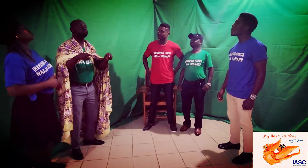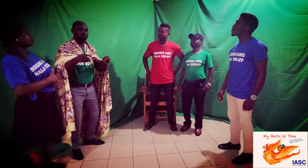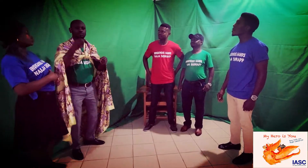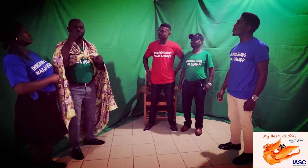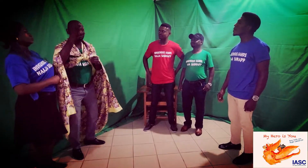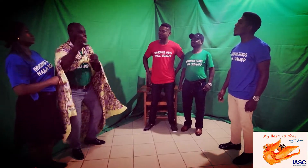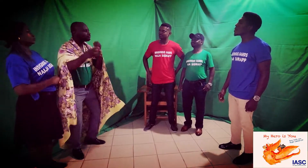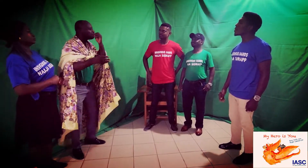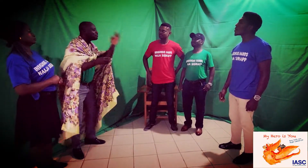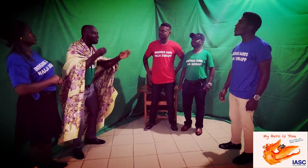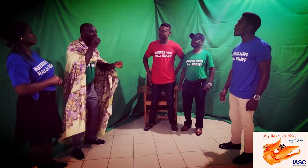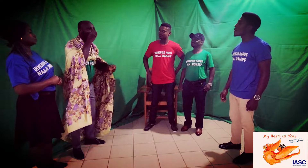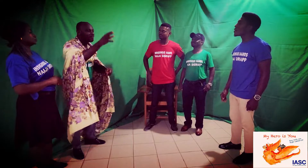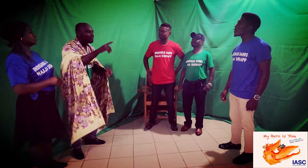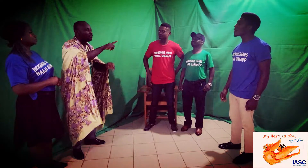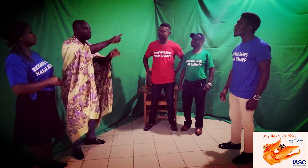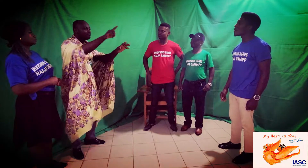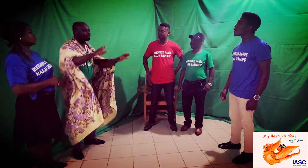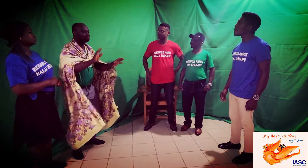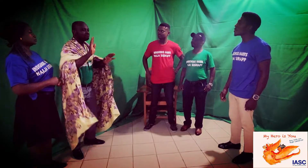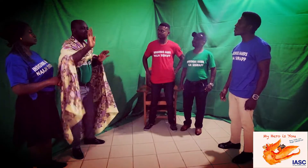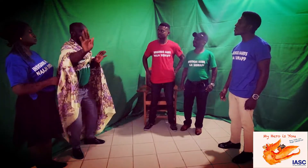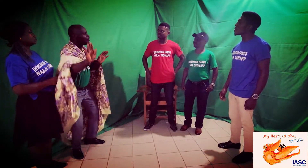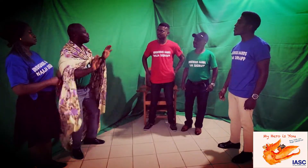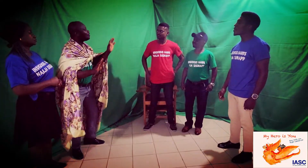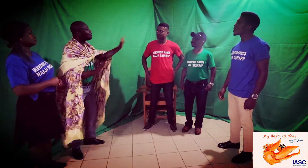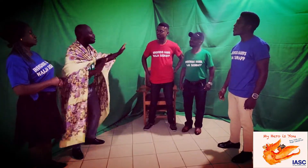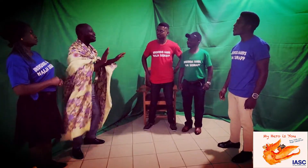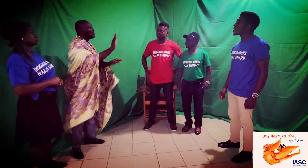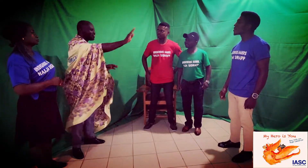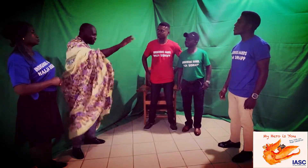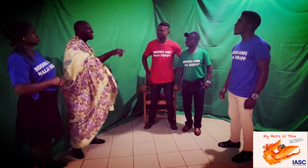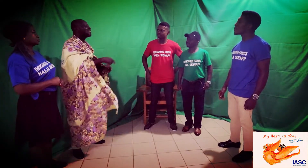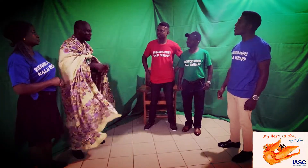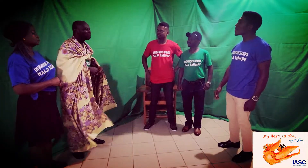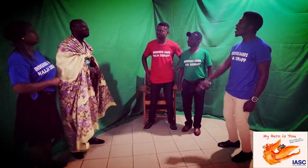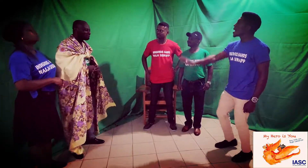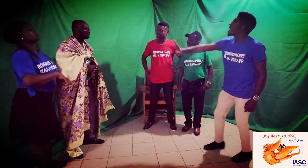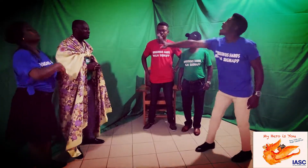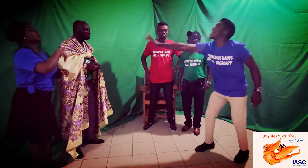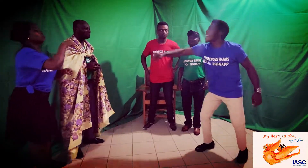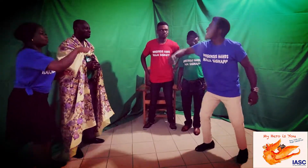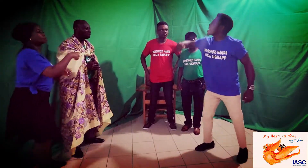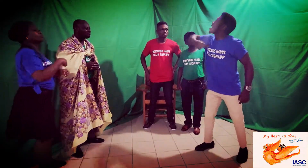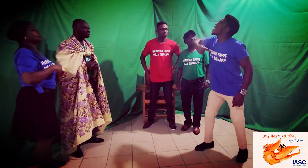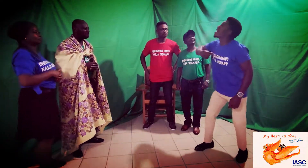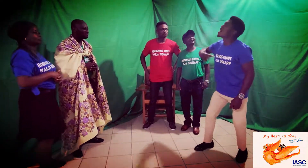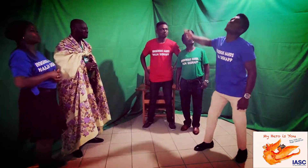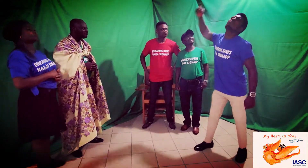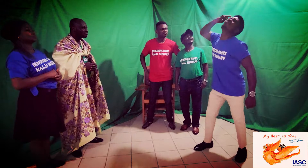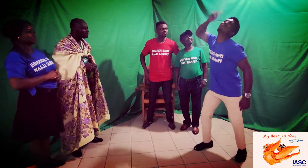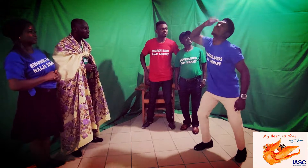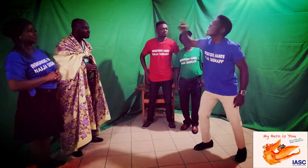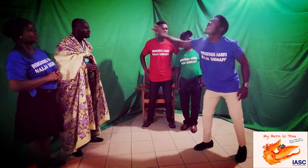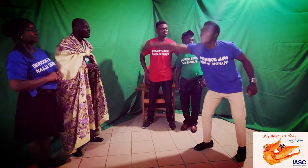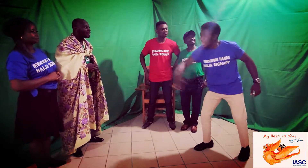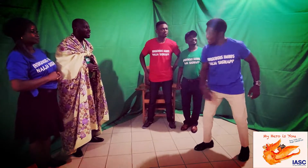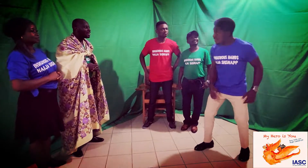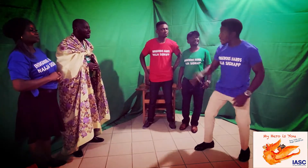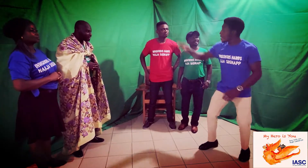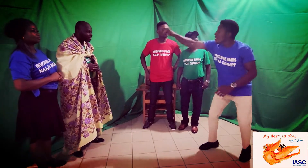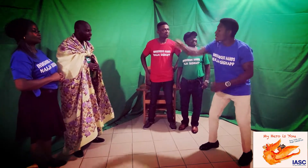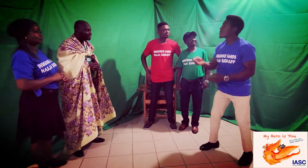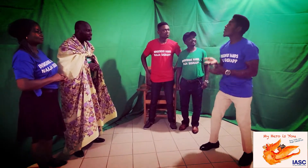wash our hands with soap and water, said Salem with a smile. We